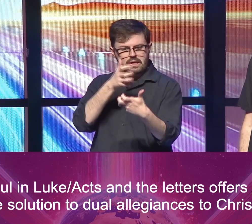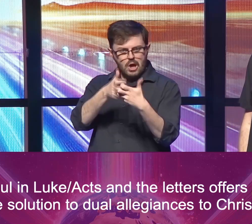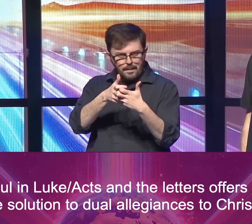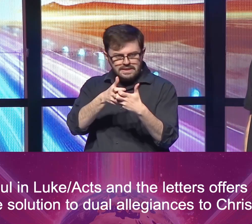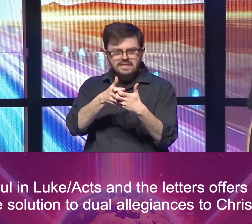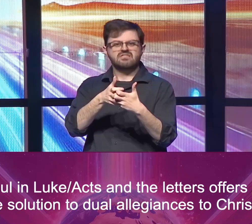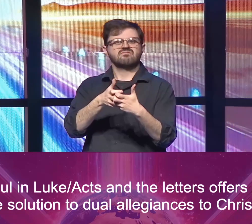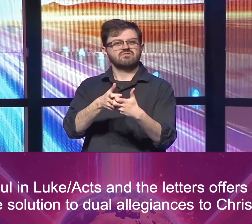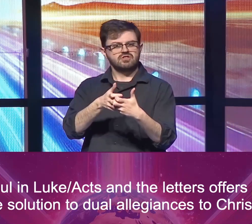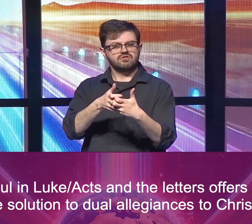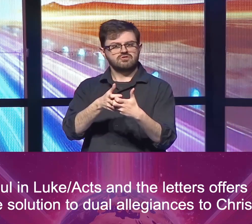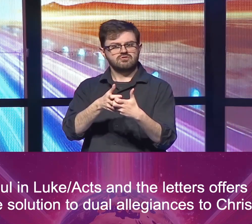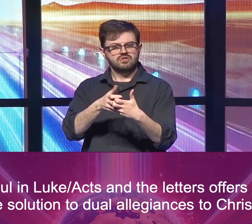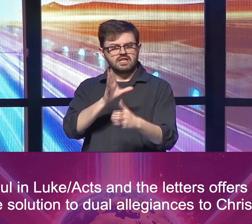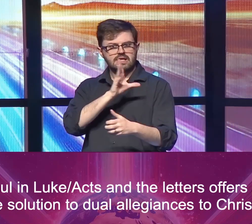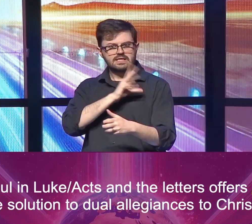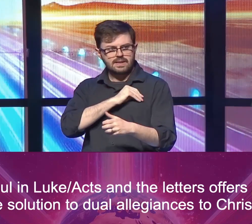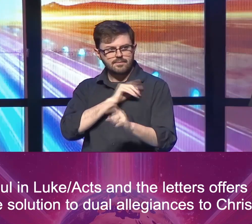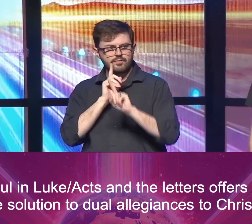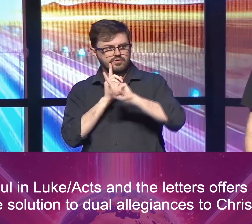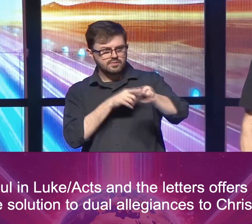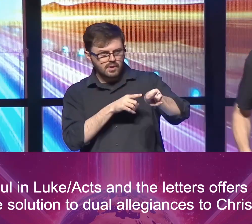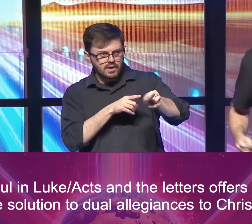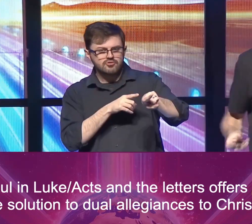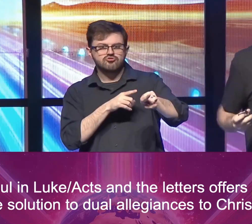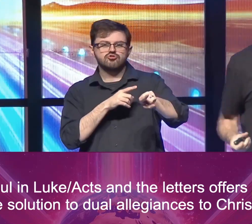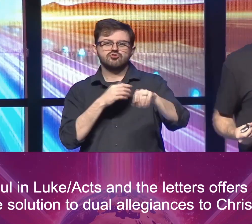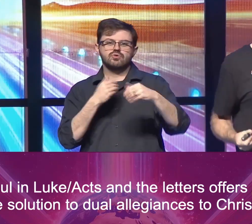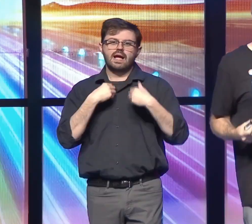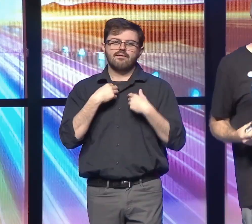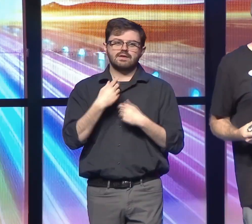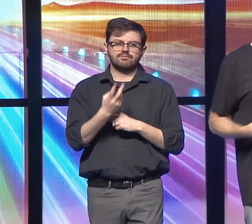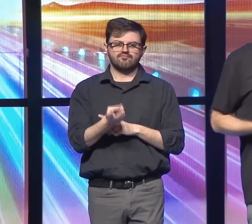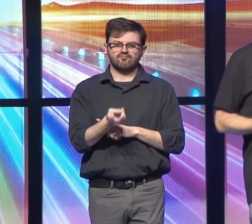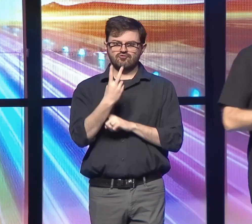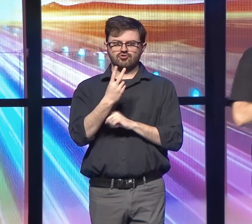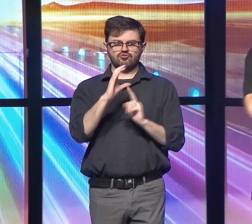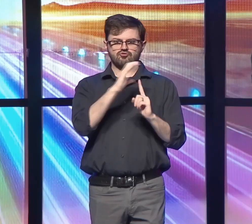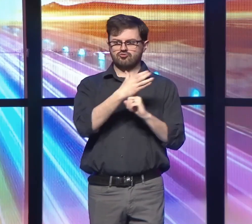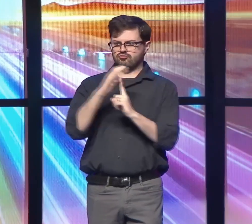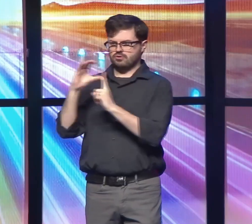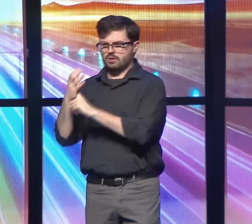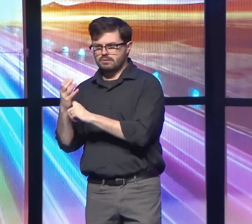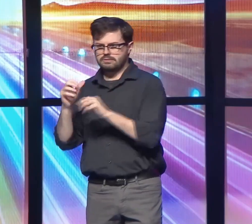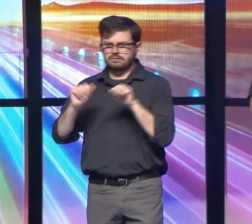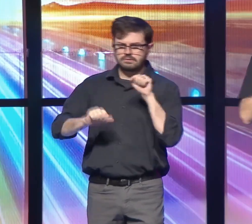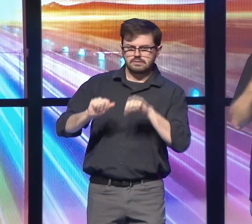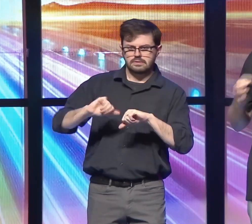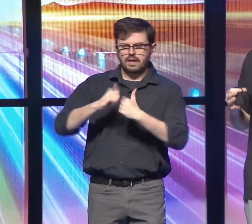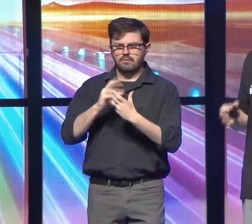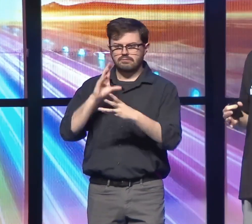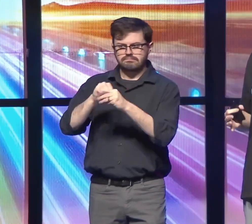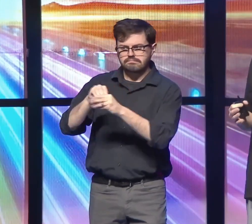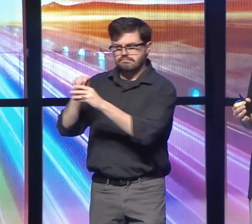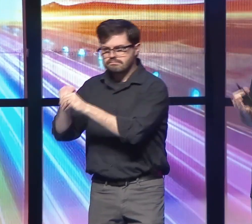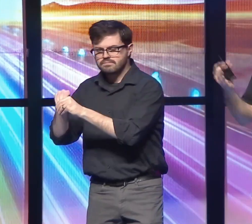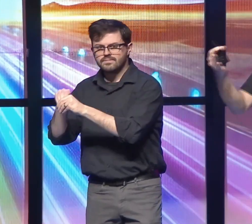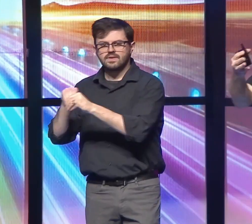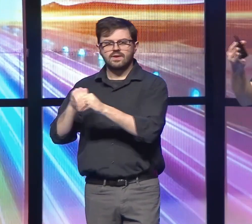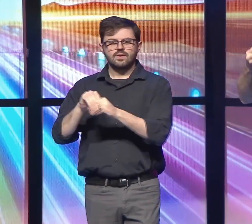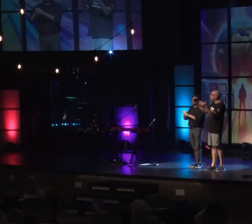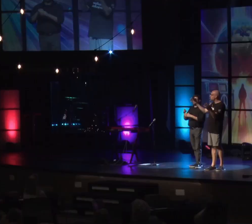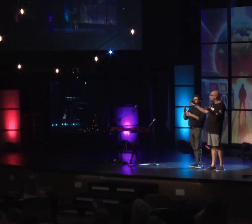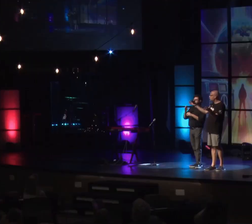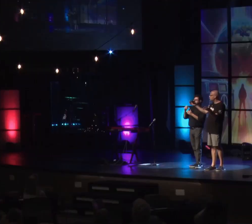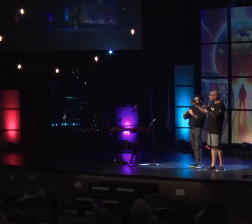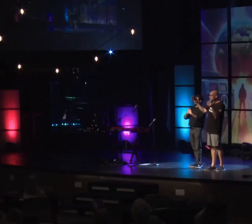dual allegiances, okay? So accommodation means we kind of adapt and compromise within